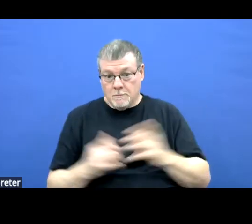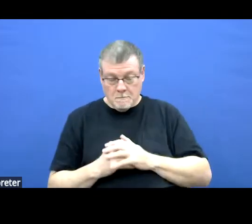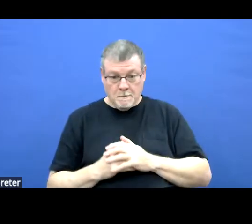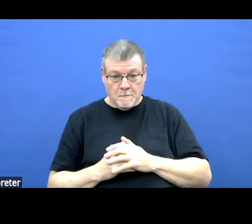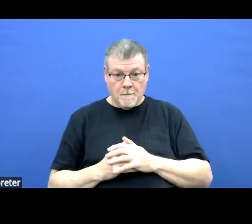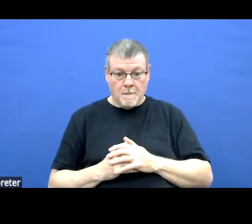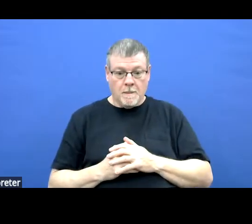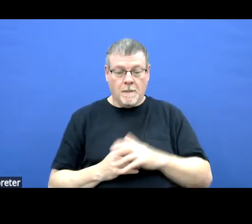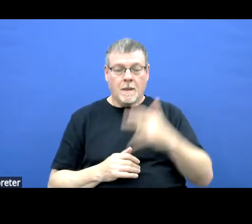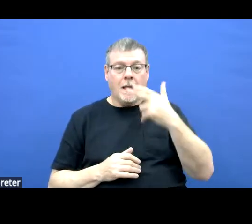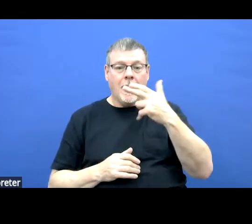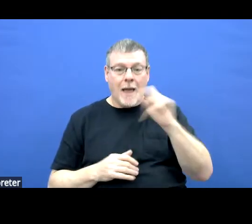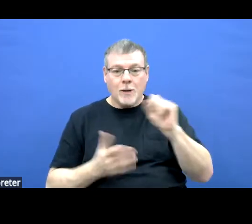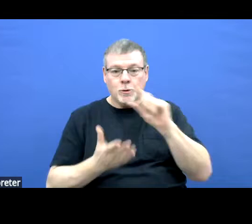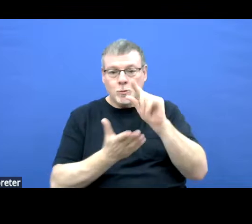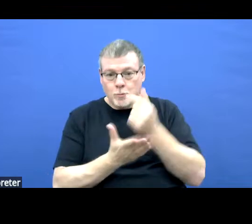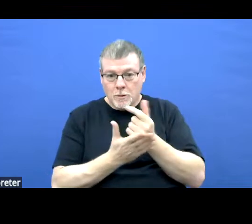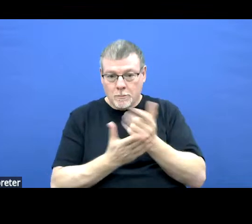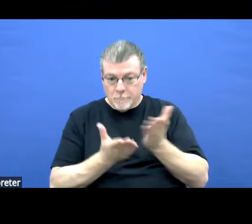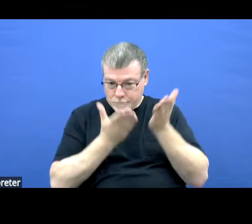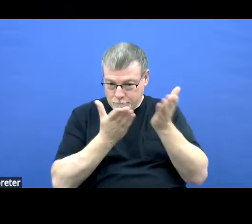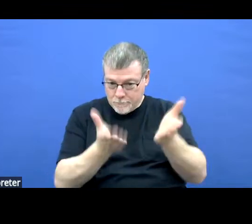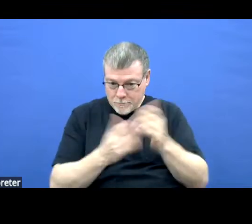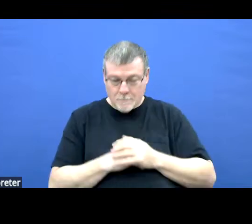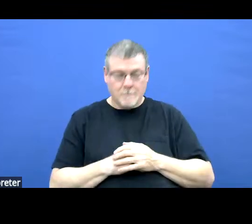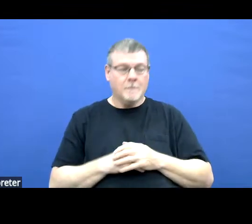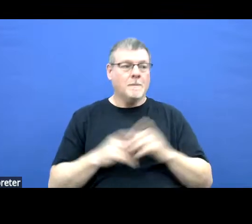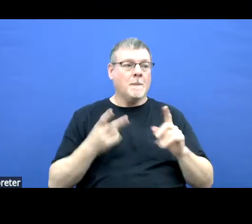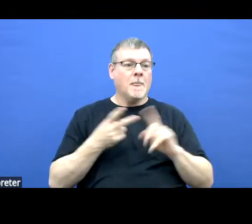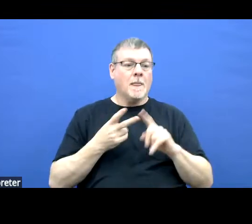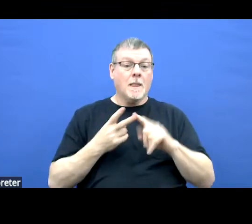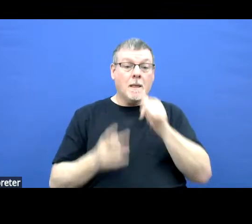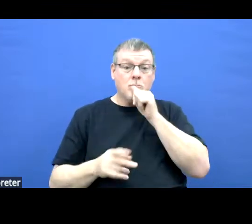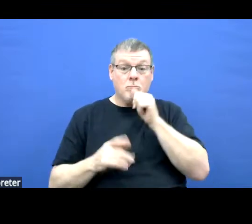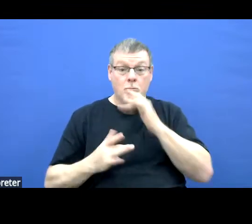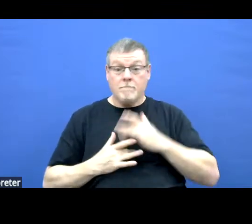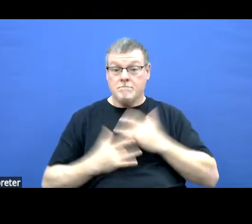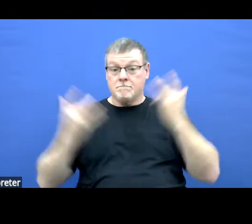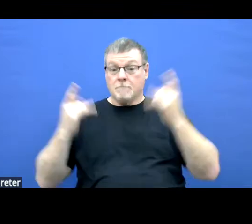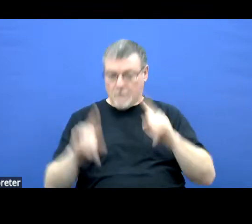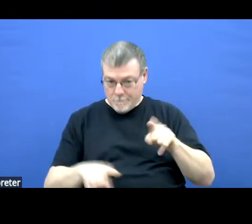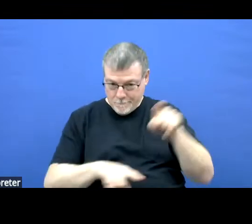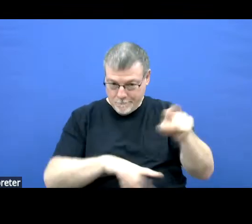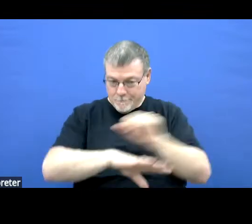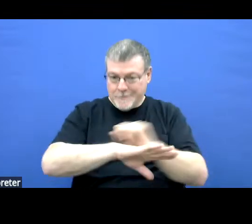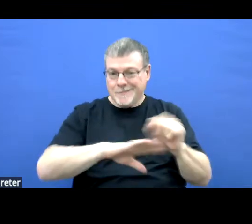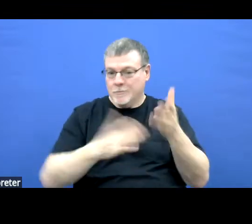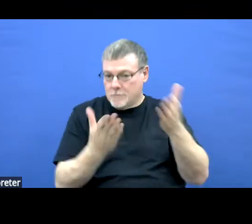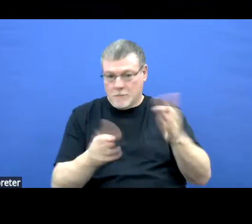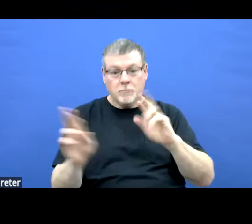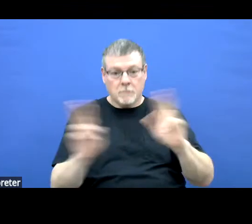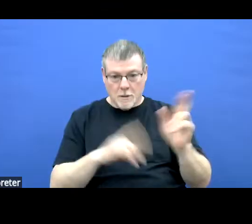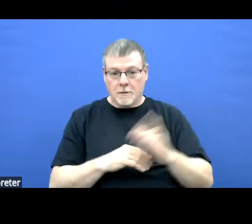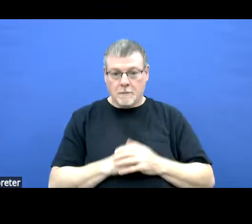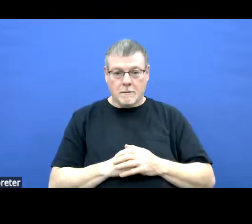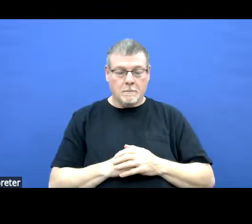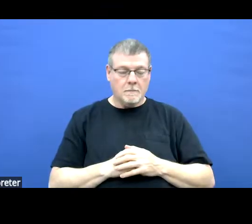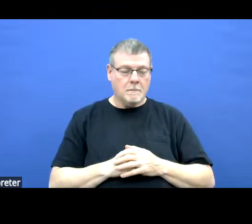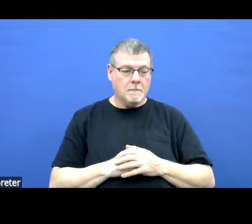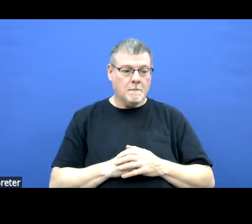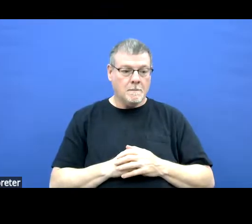if the high school is doing graduation, you want a stage. If we're doing our pride event, we want a stage. So I think it